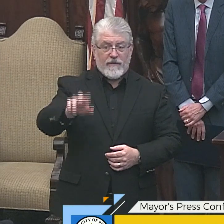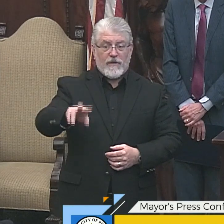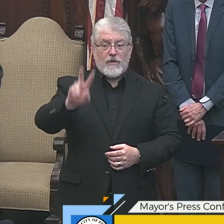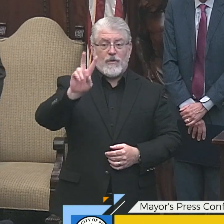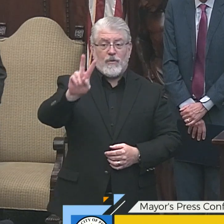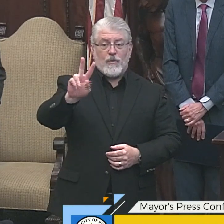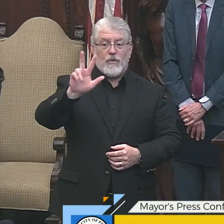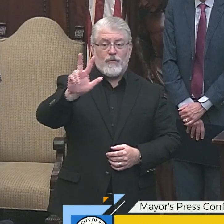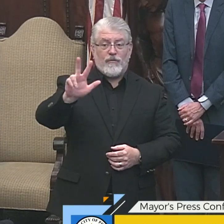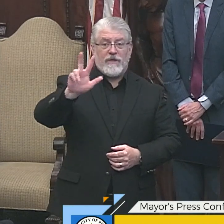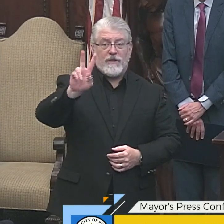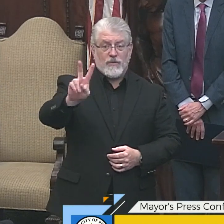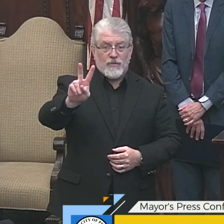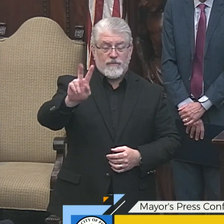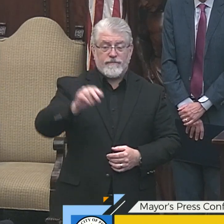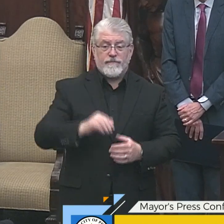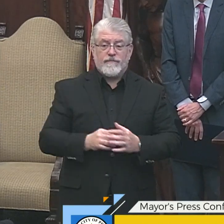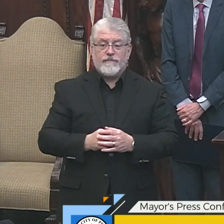215-232-1984. Again, that's